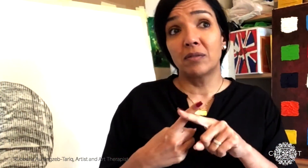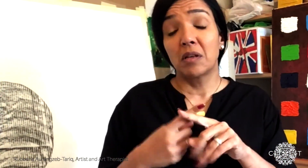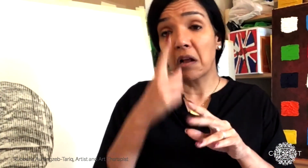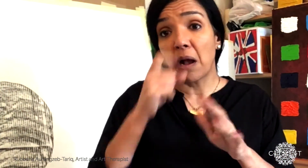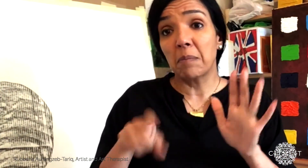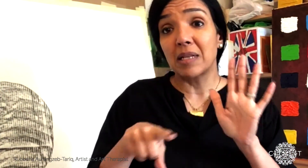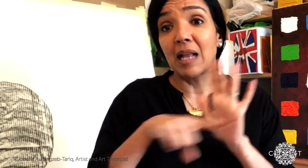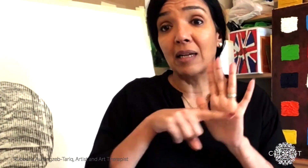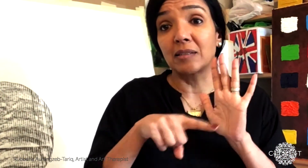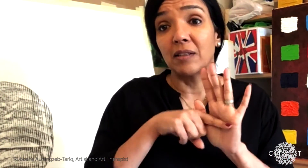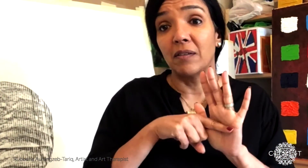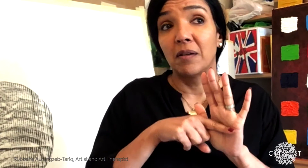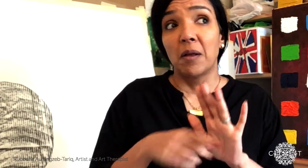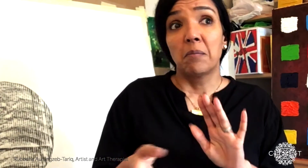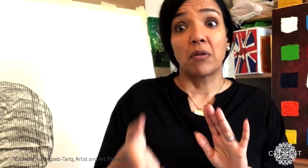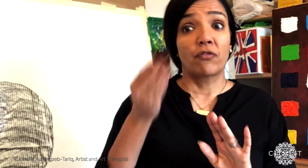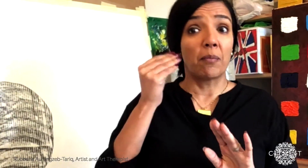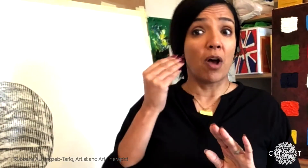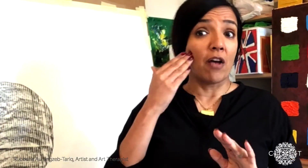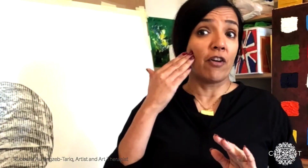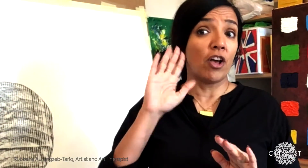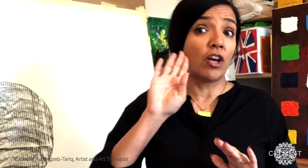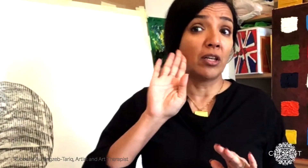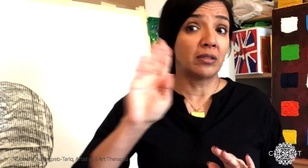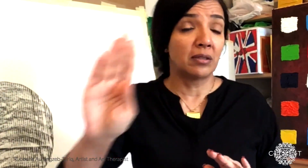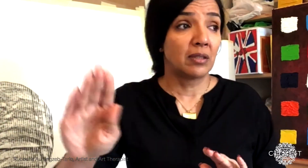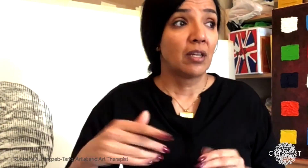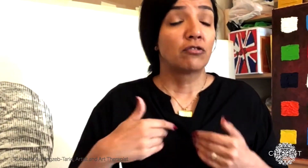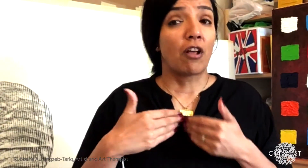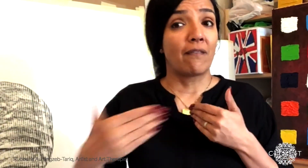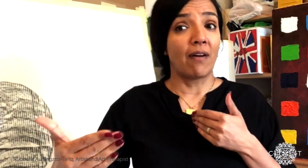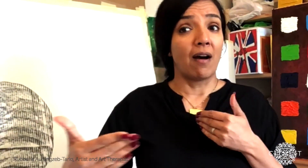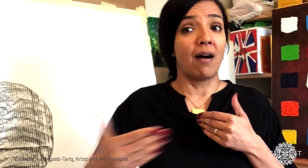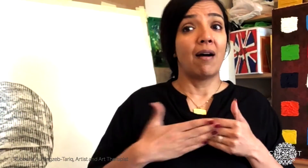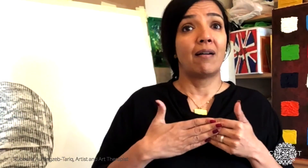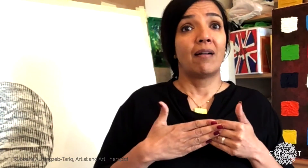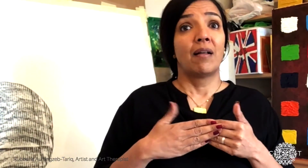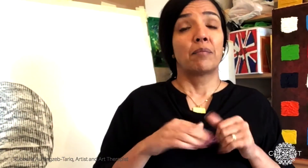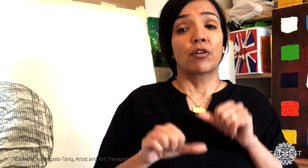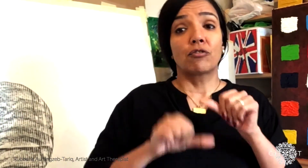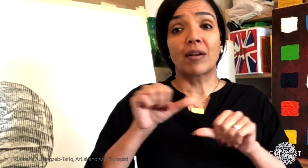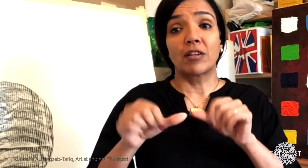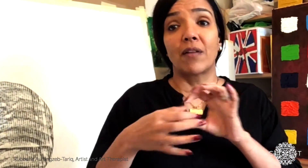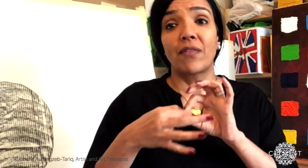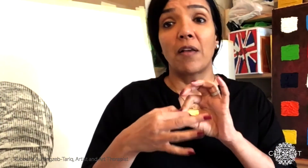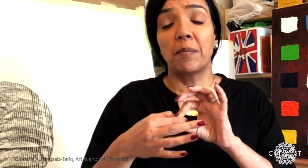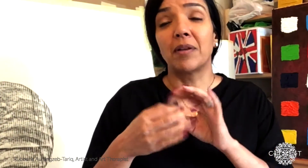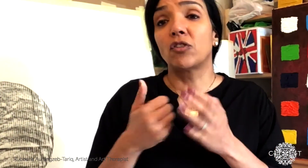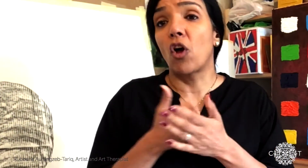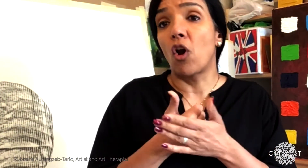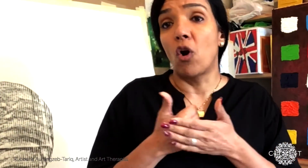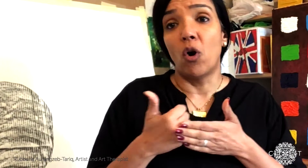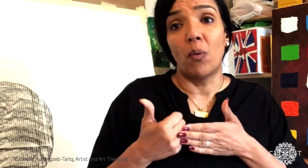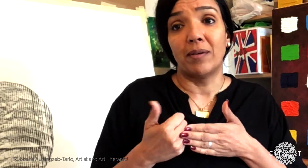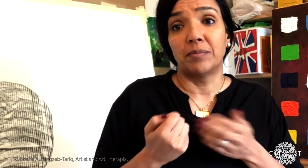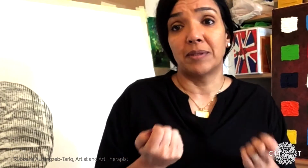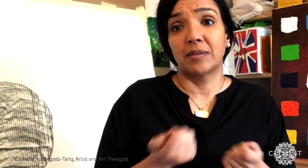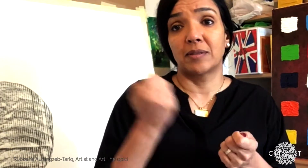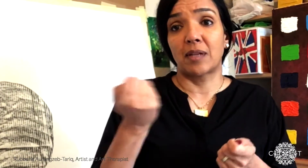it can be negative, but from what I've heard so far, progression of therapy is not always been